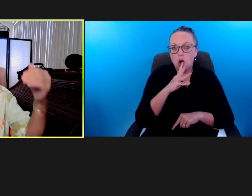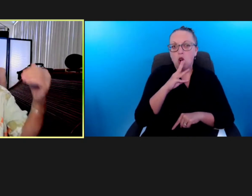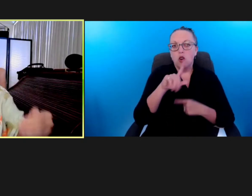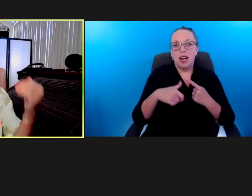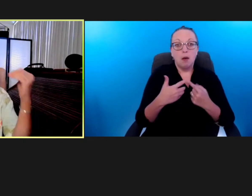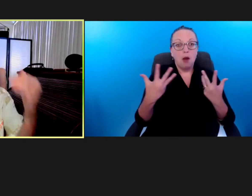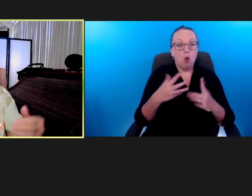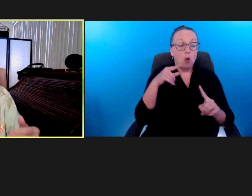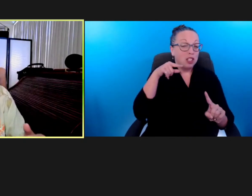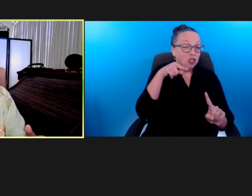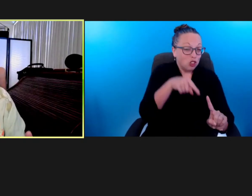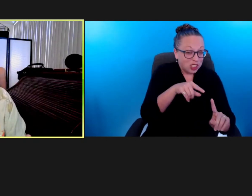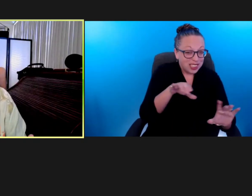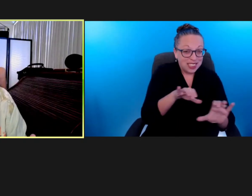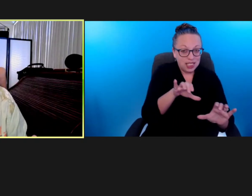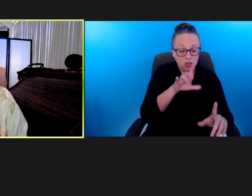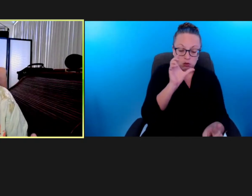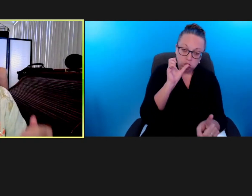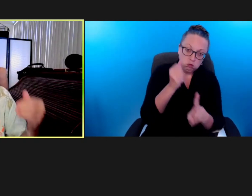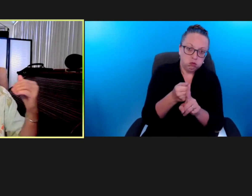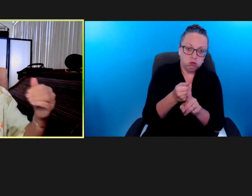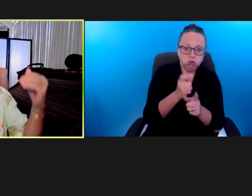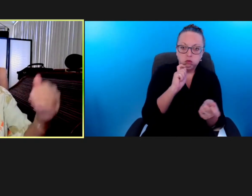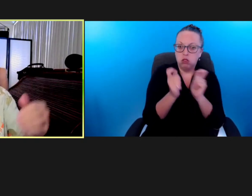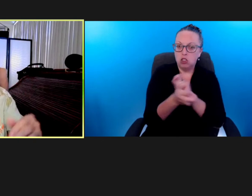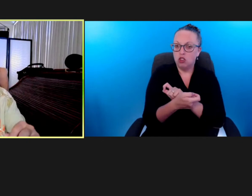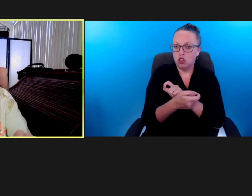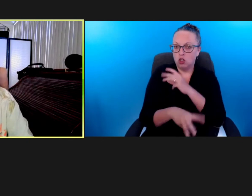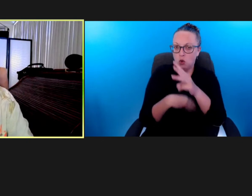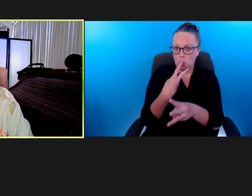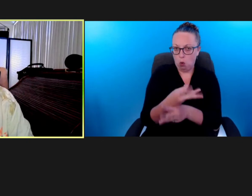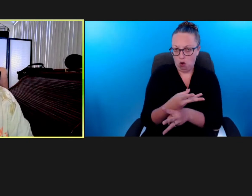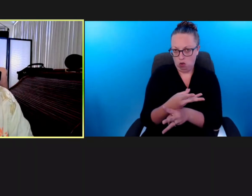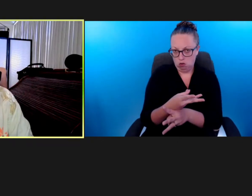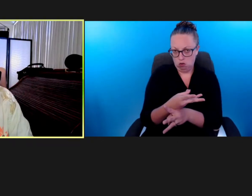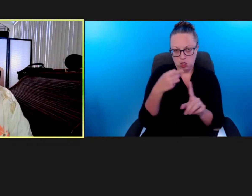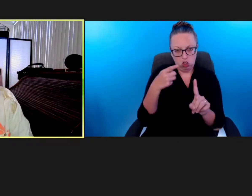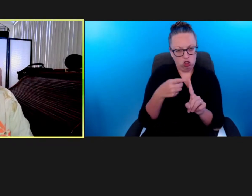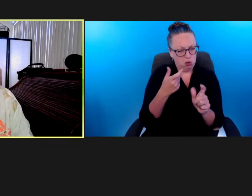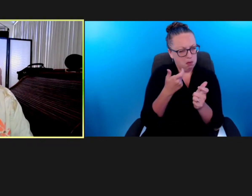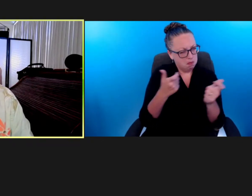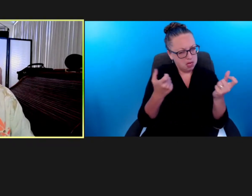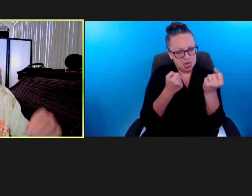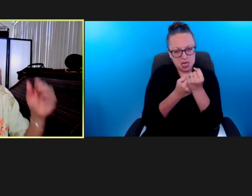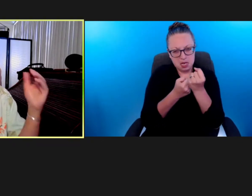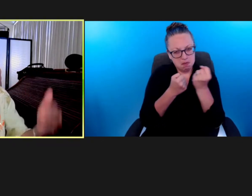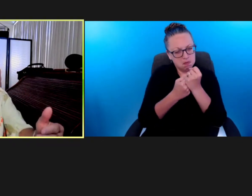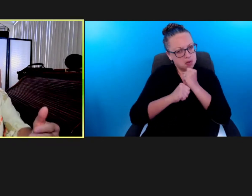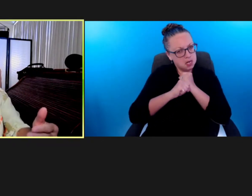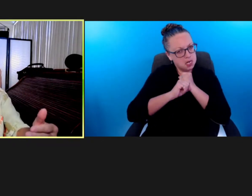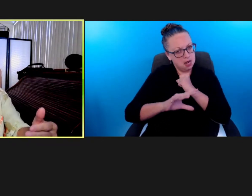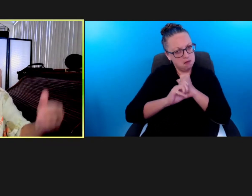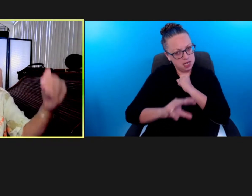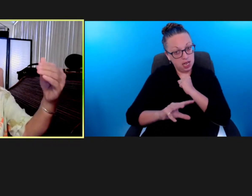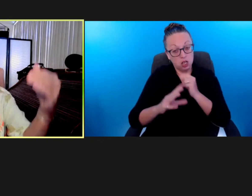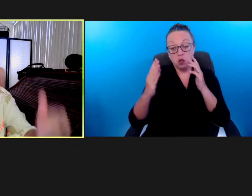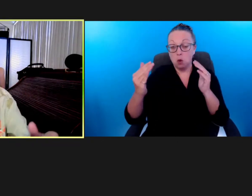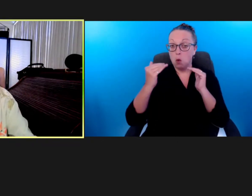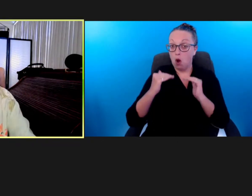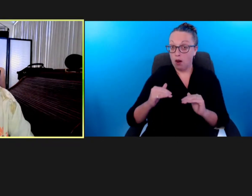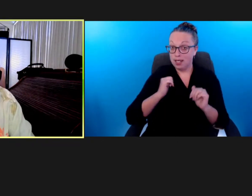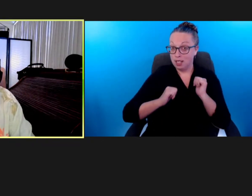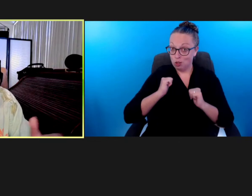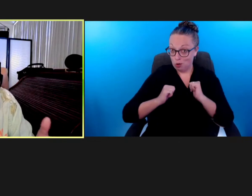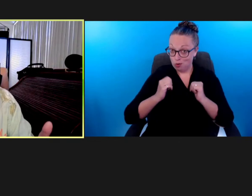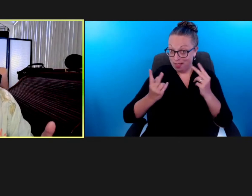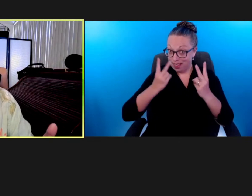did to change the world as the great advocate that she was. So our next show, the guest